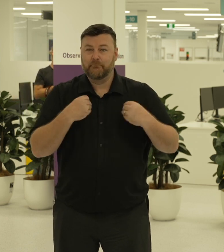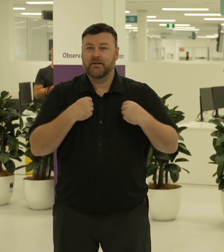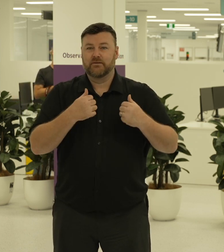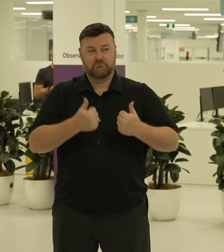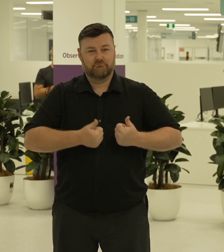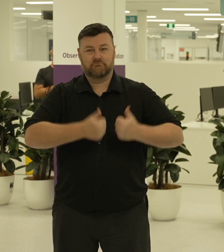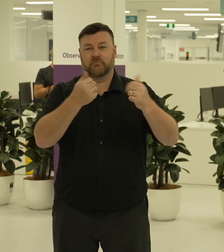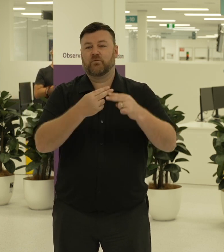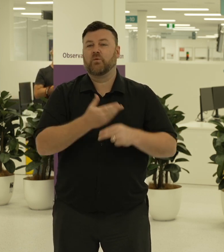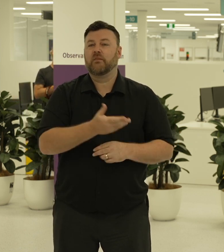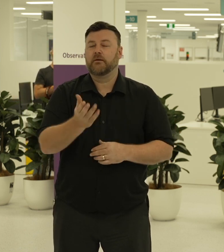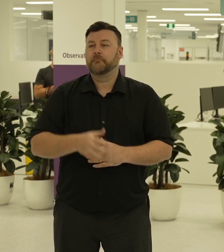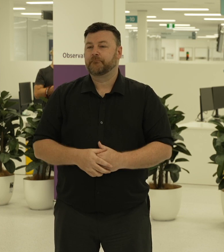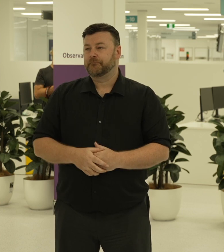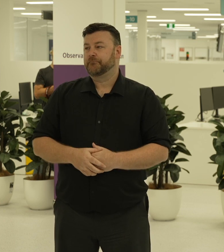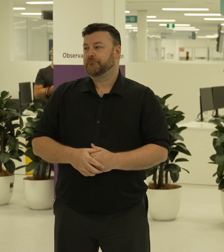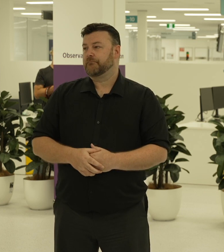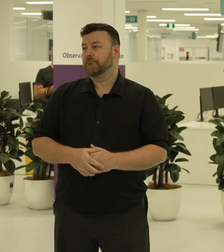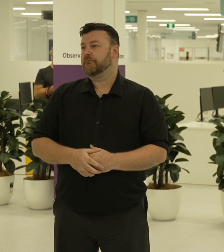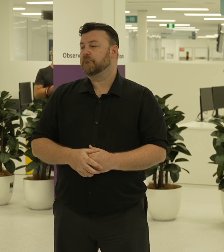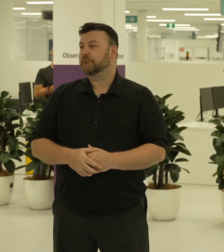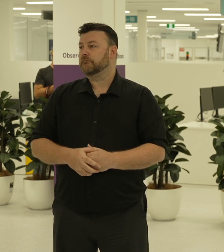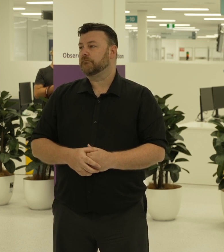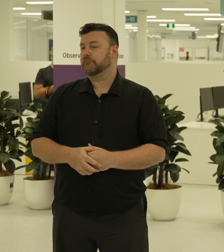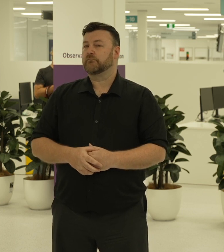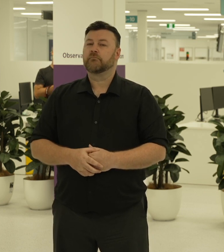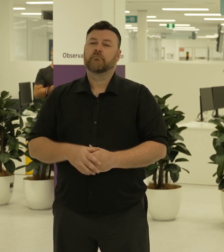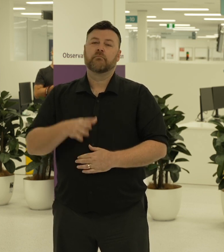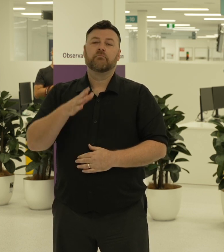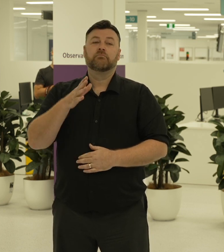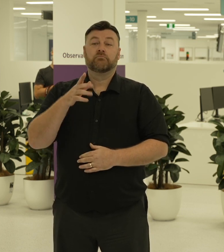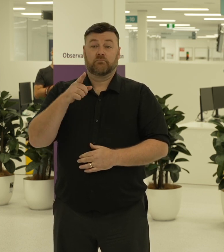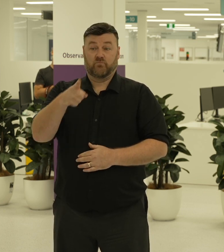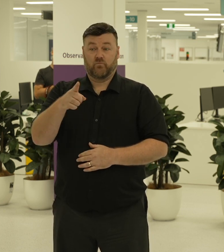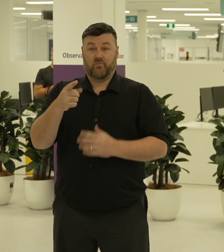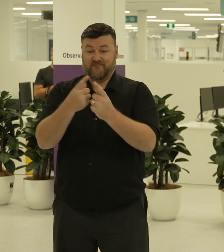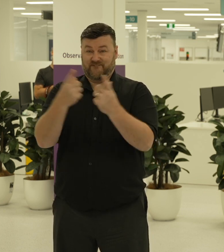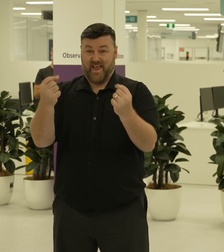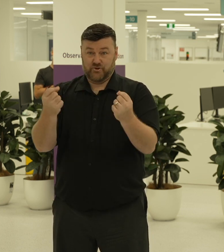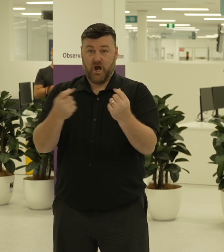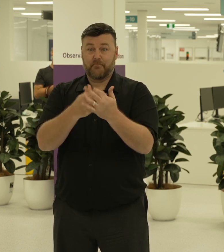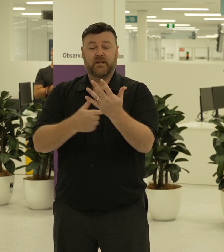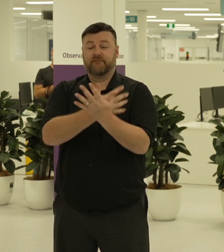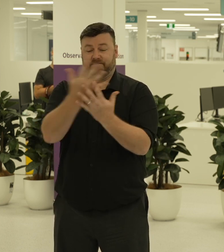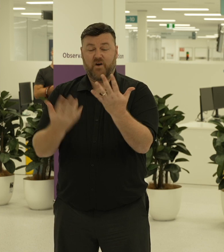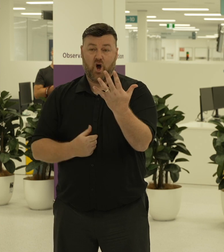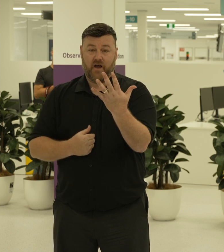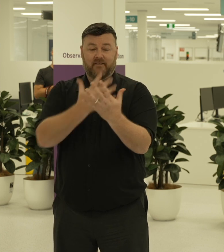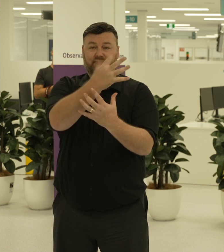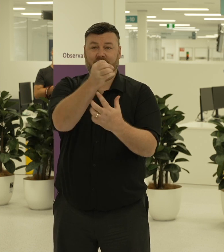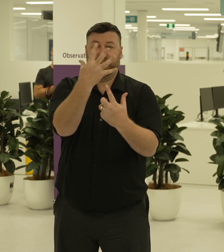last few years. Now, the parent vouchers, there'll be 5 lots of 50 for every household in New